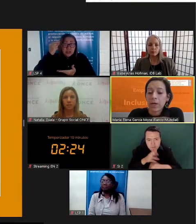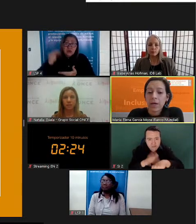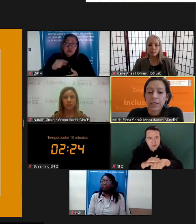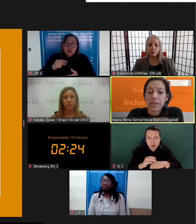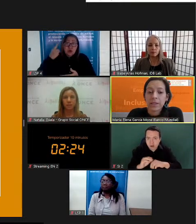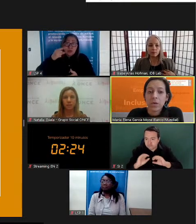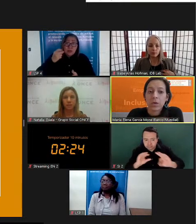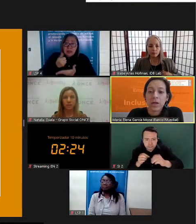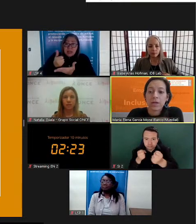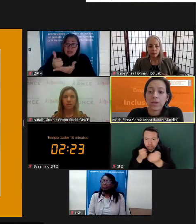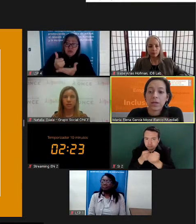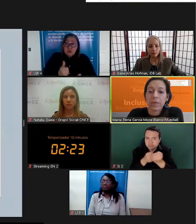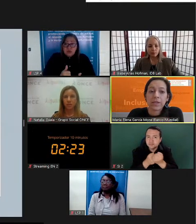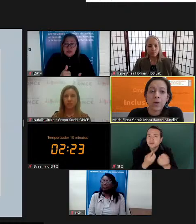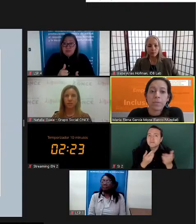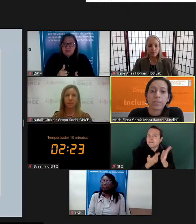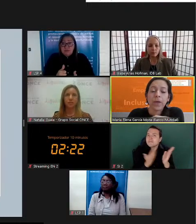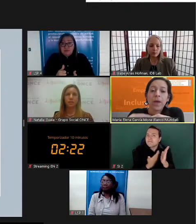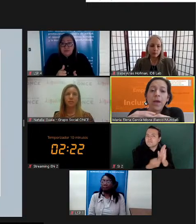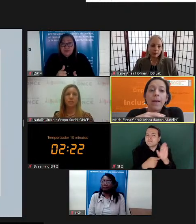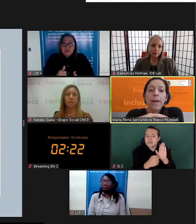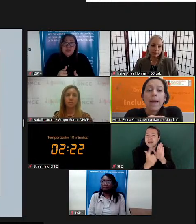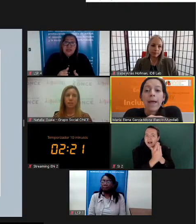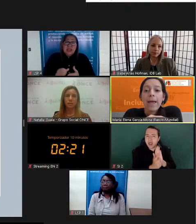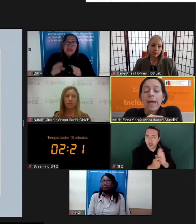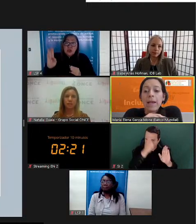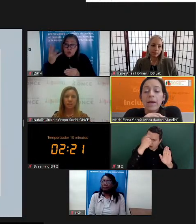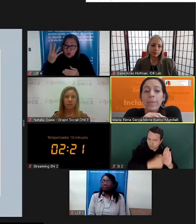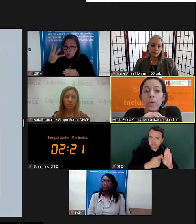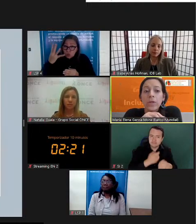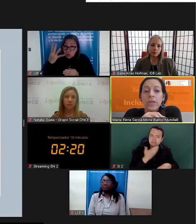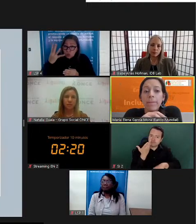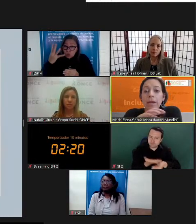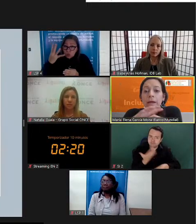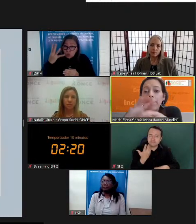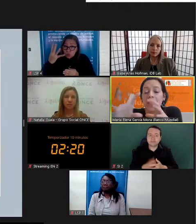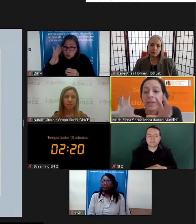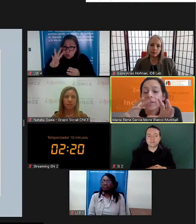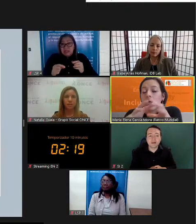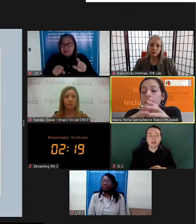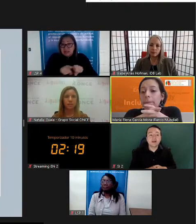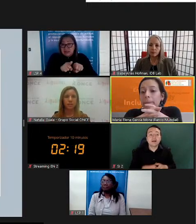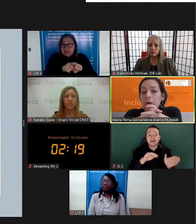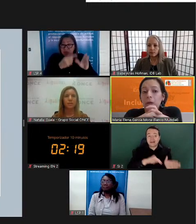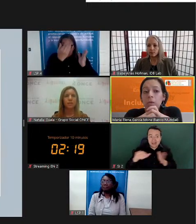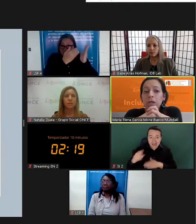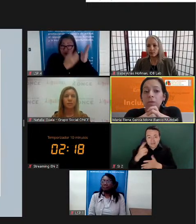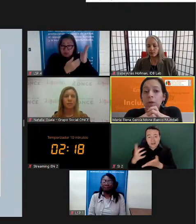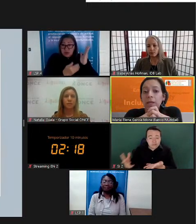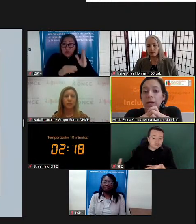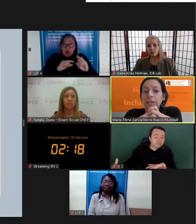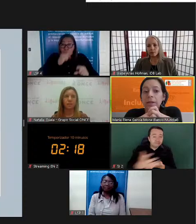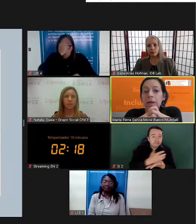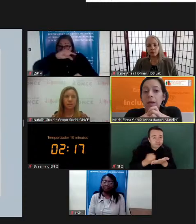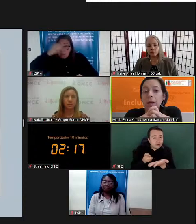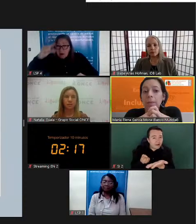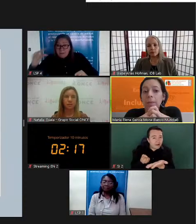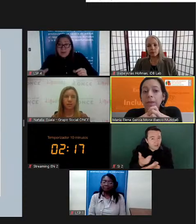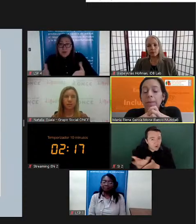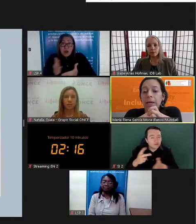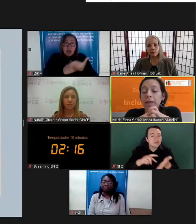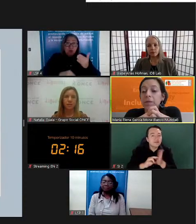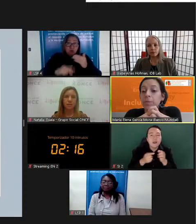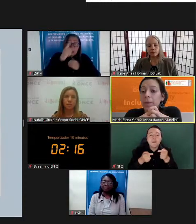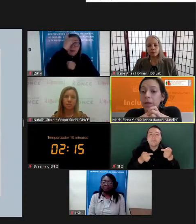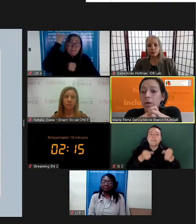empower government agencies to make comply to enforce the law against disabilities here we have a